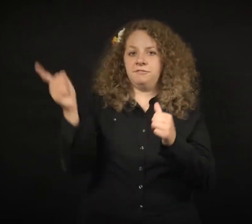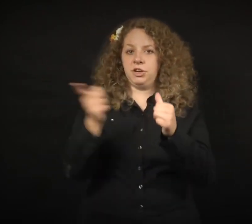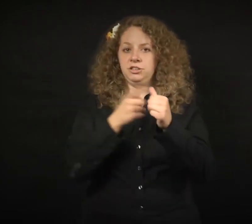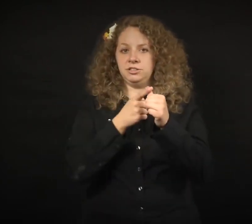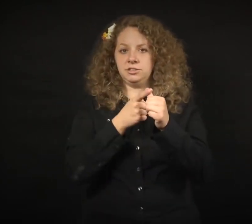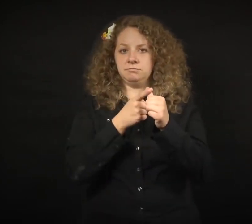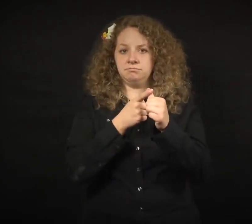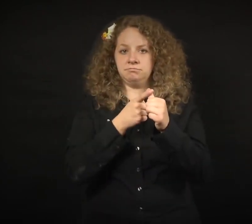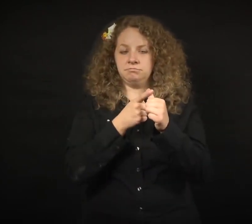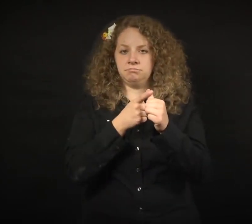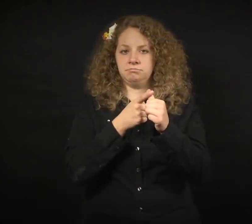First.